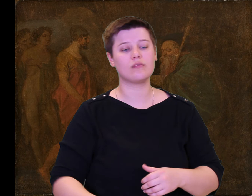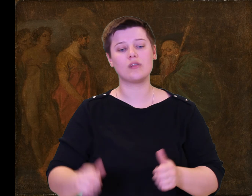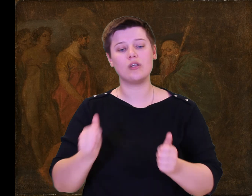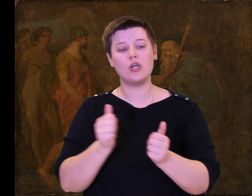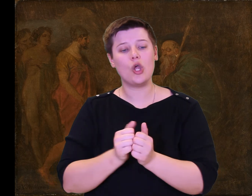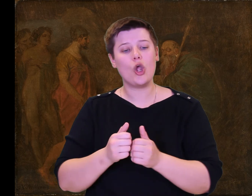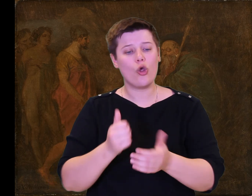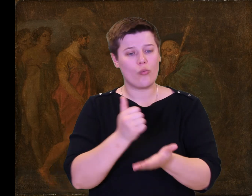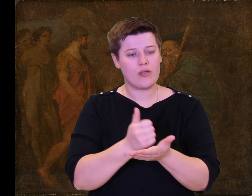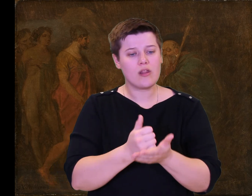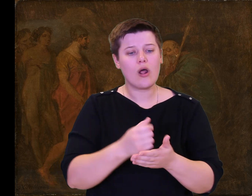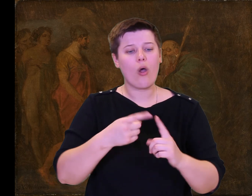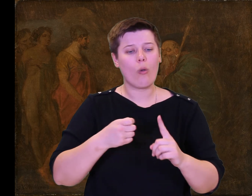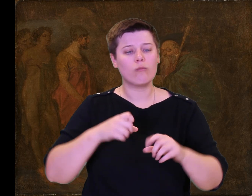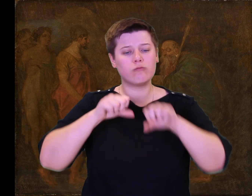come."